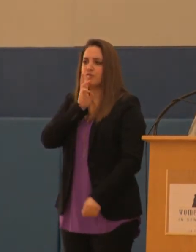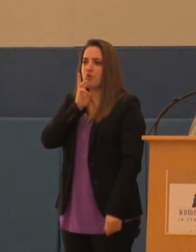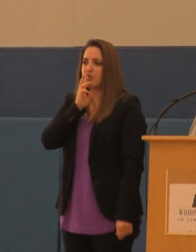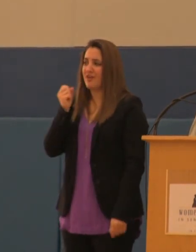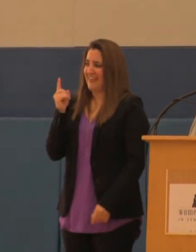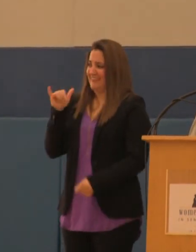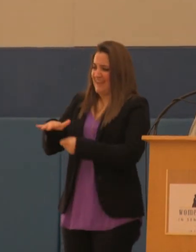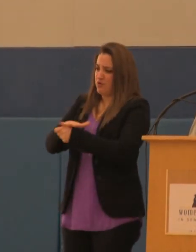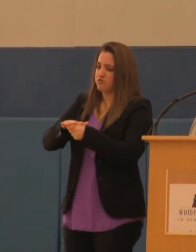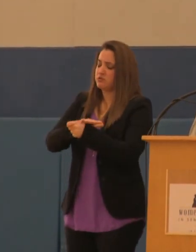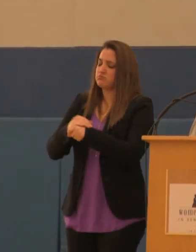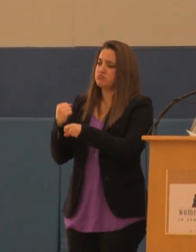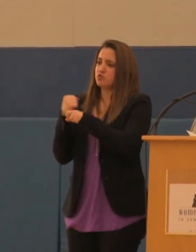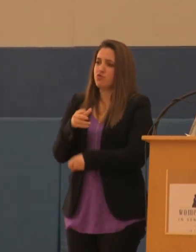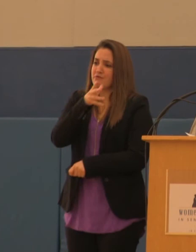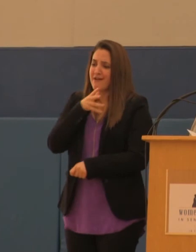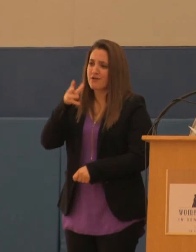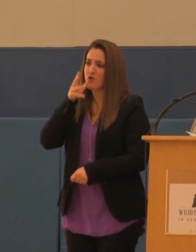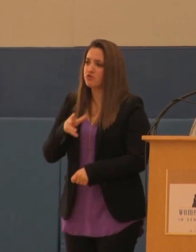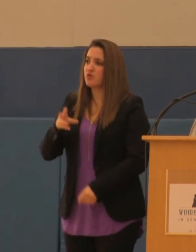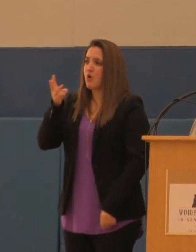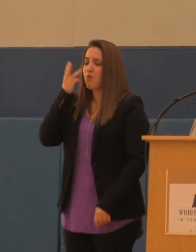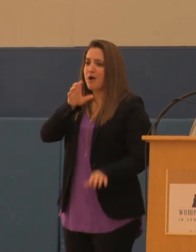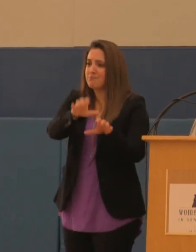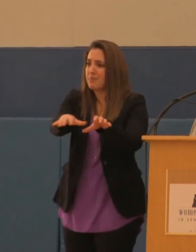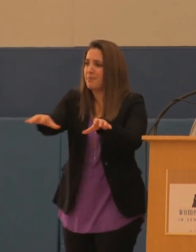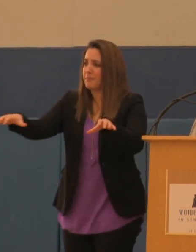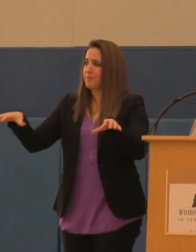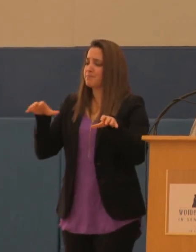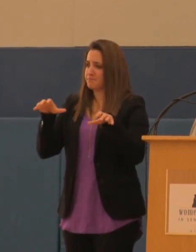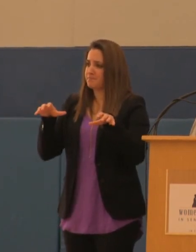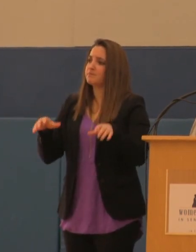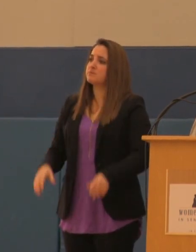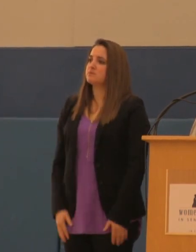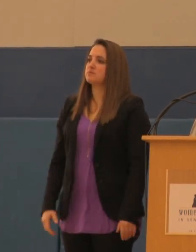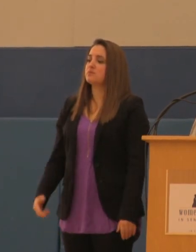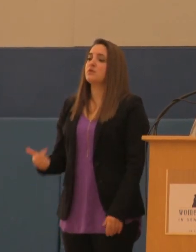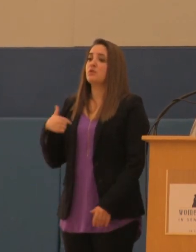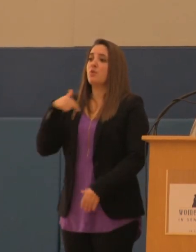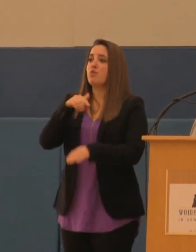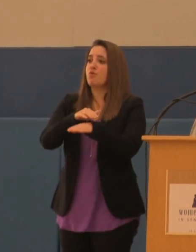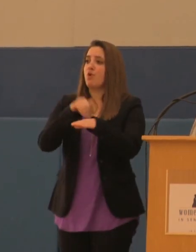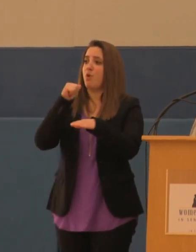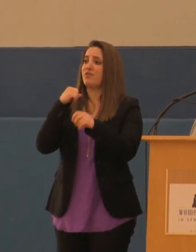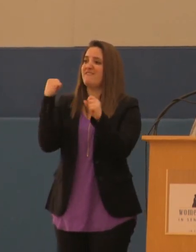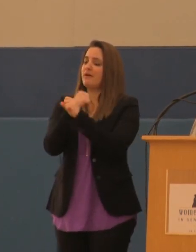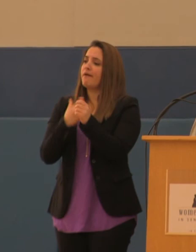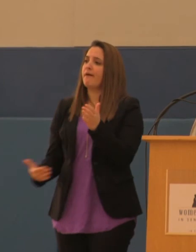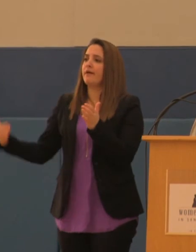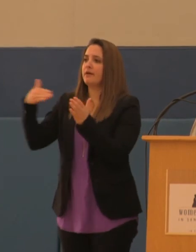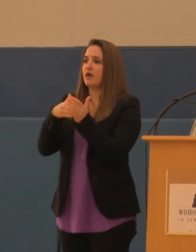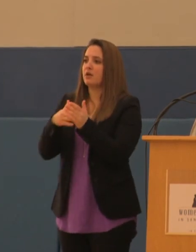is rich with agriculture, farming, and wineries. And so, we are called upon to fight again.